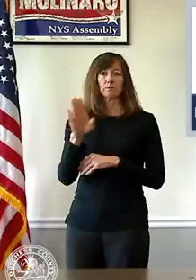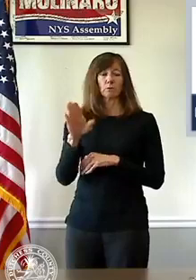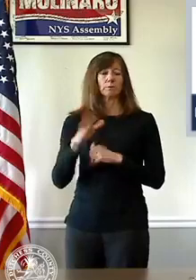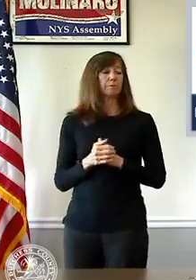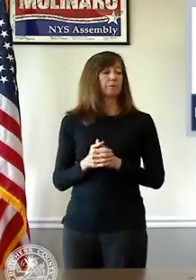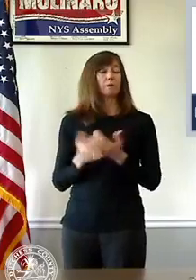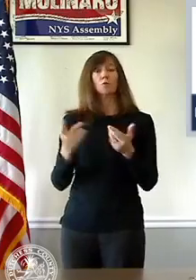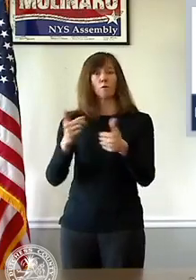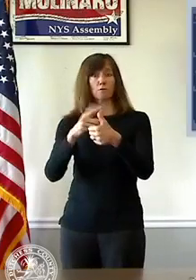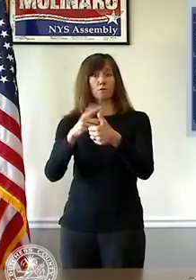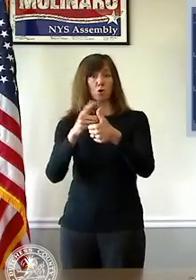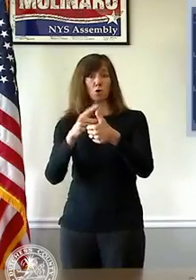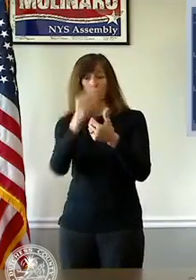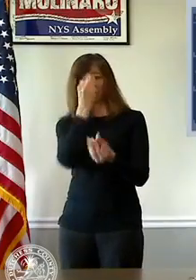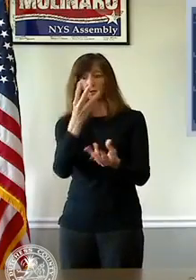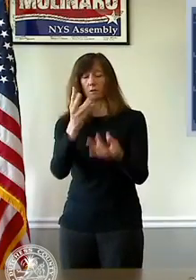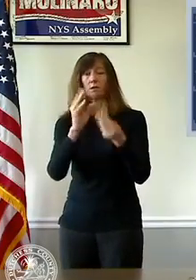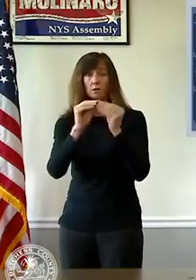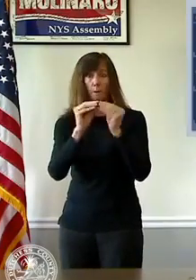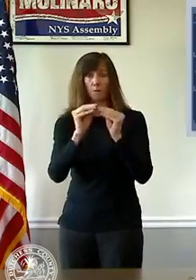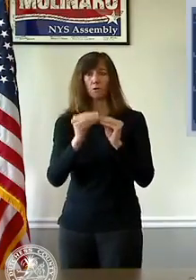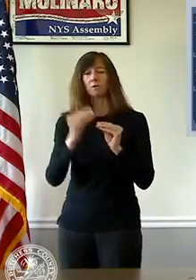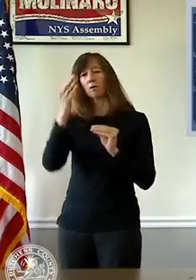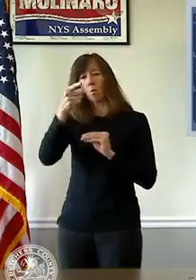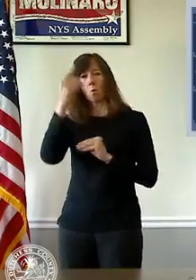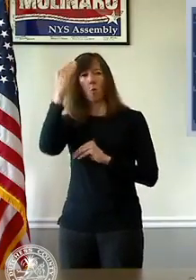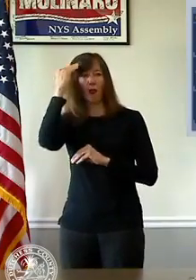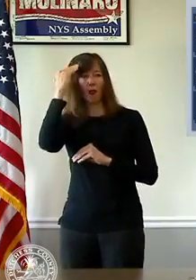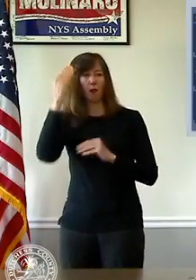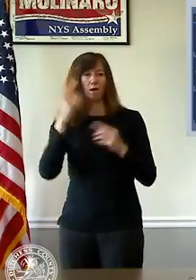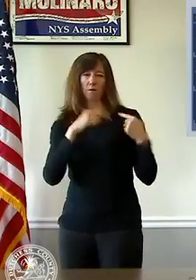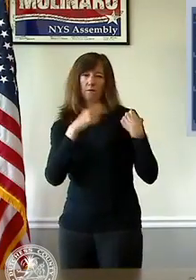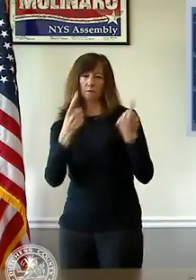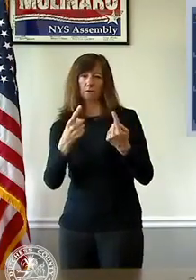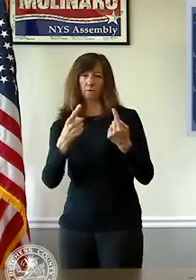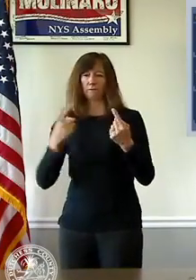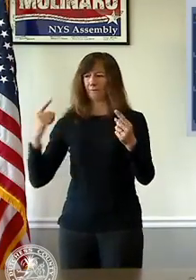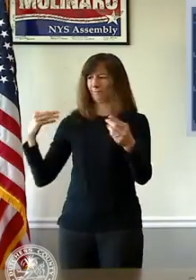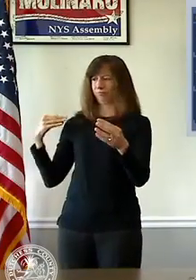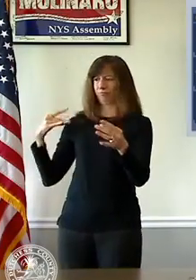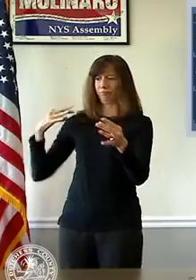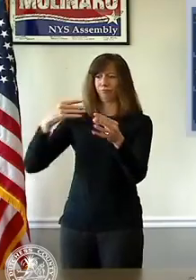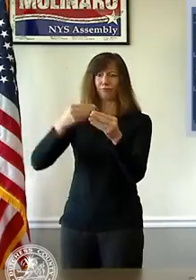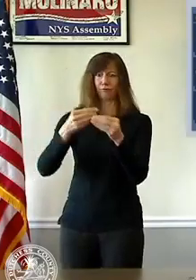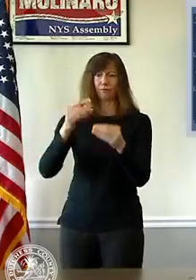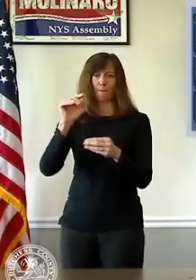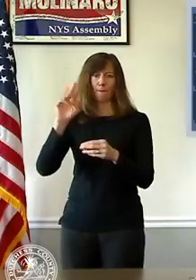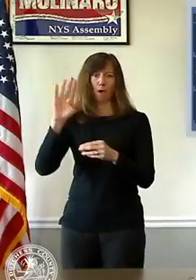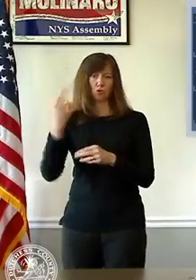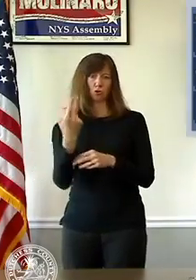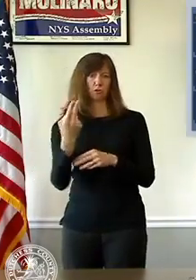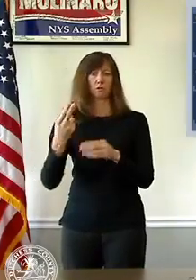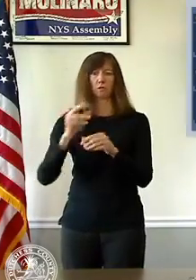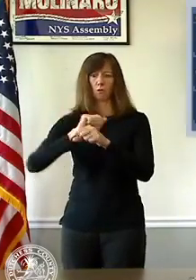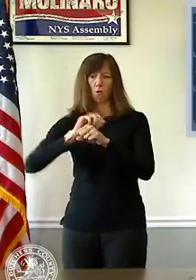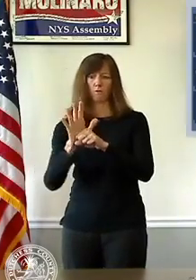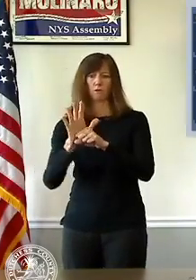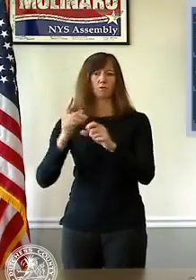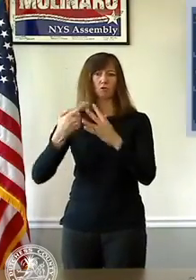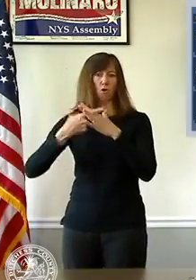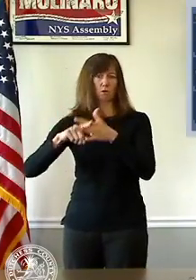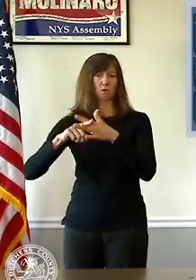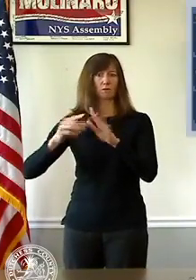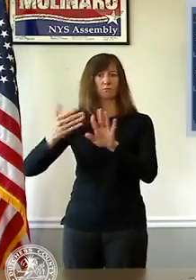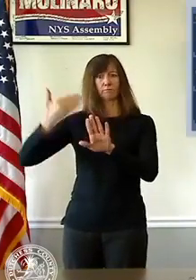that you're aware of where we are since the beginning of the COVID pandemic and the emergency here